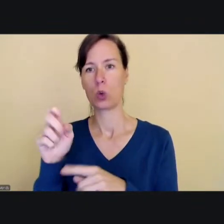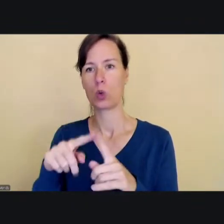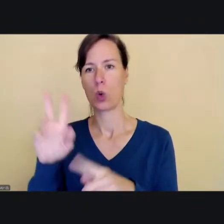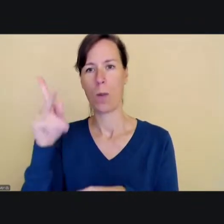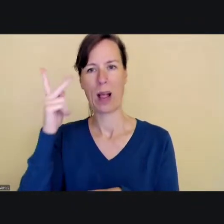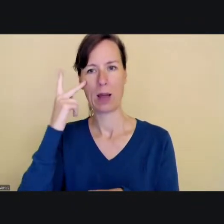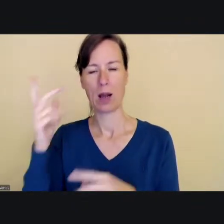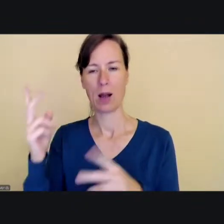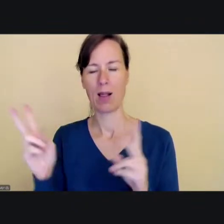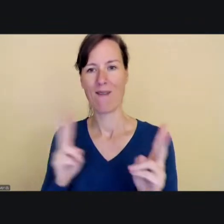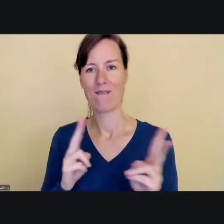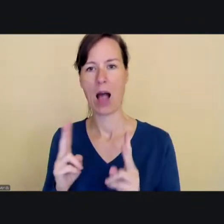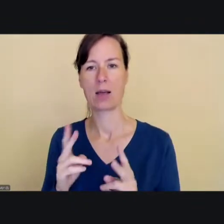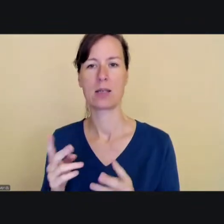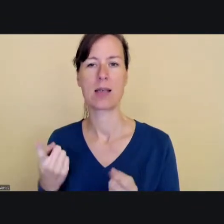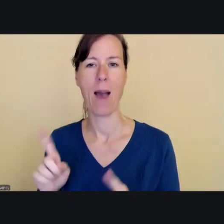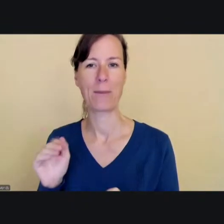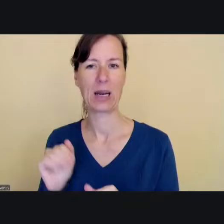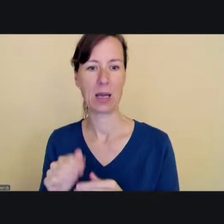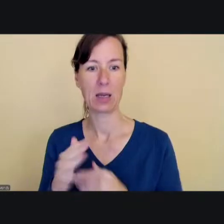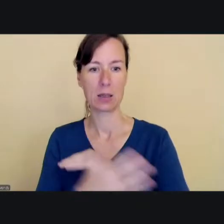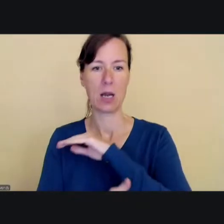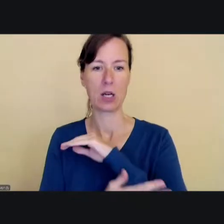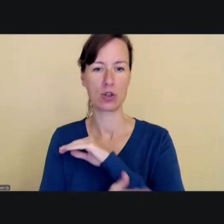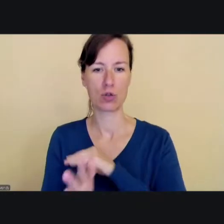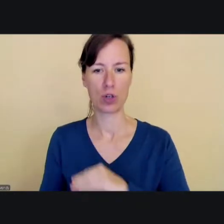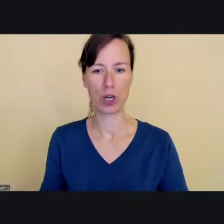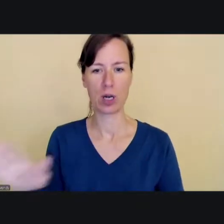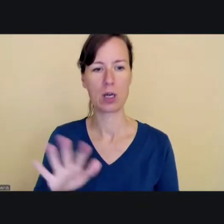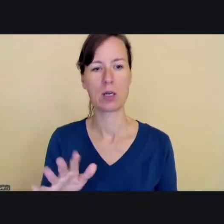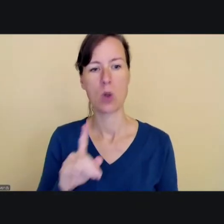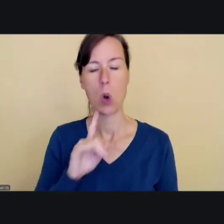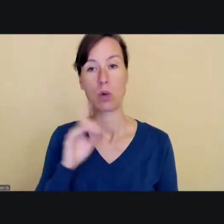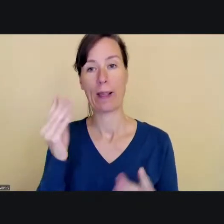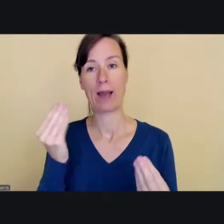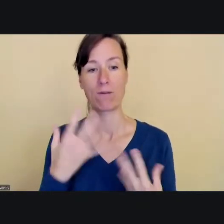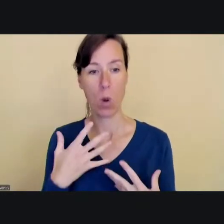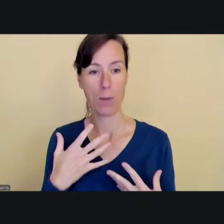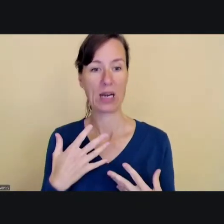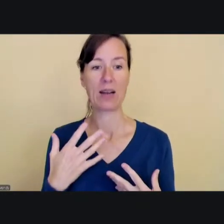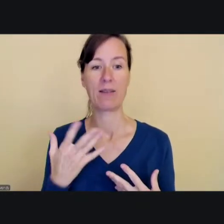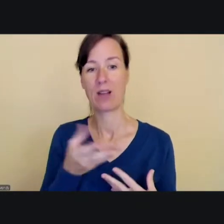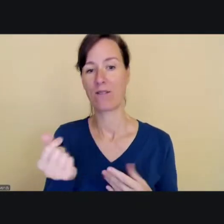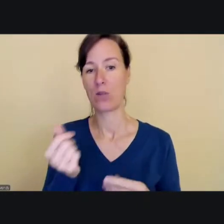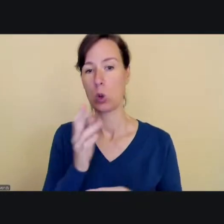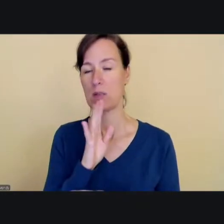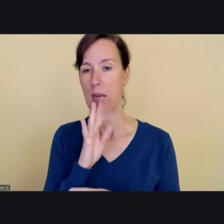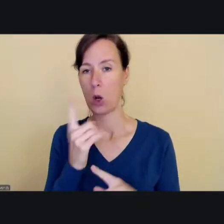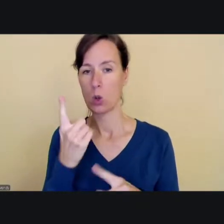couple of speakers, one from the U.S. Capitol Police Chief Manger, as well as Maryland